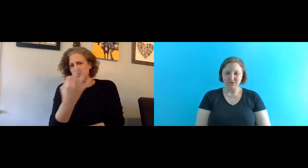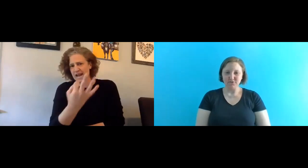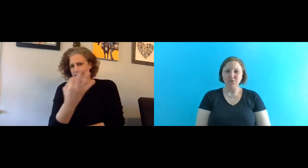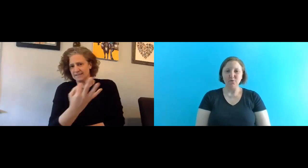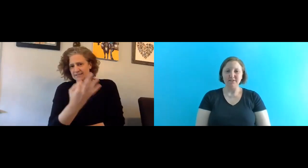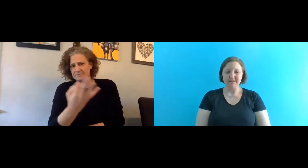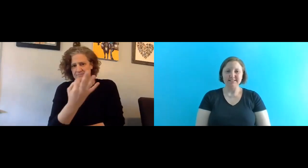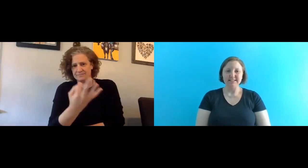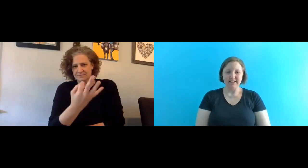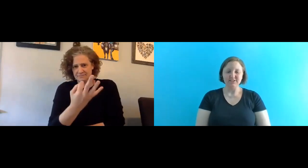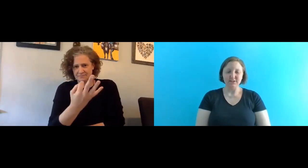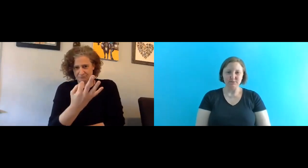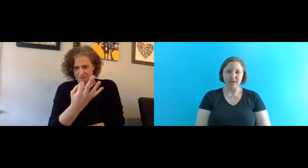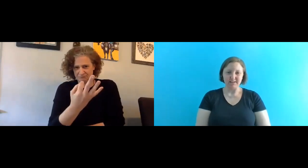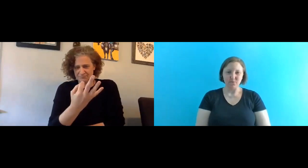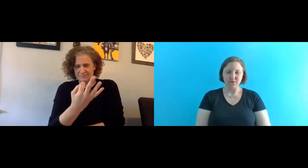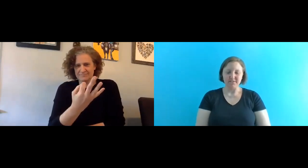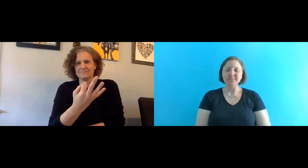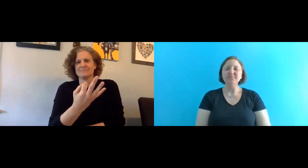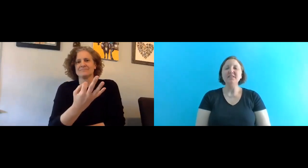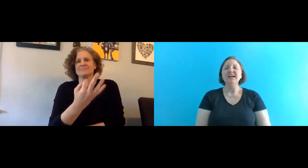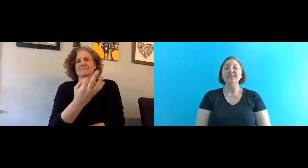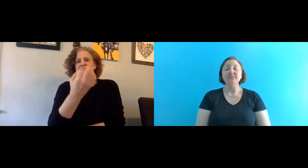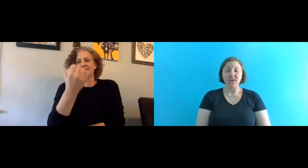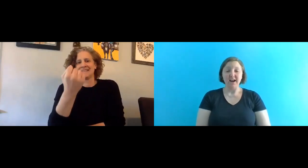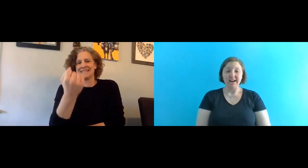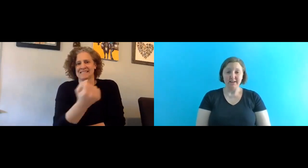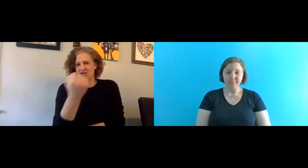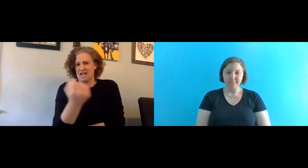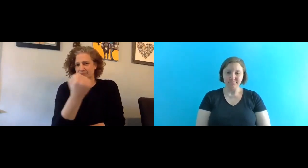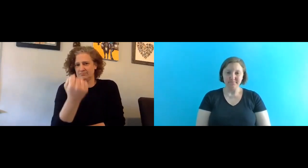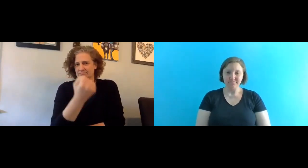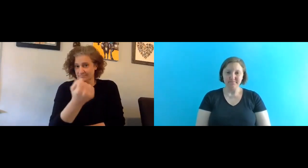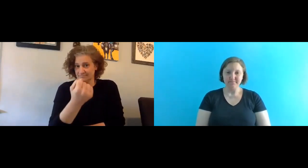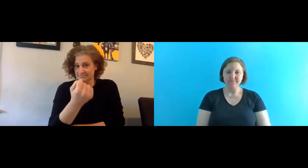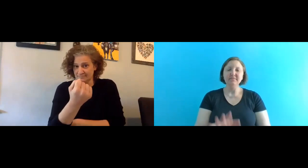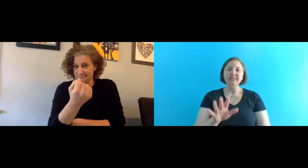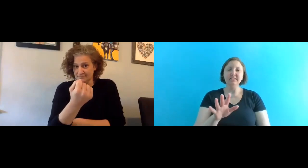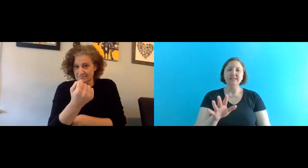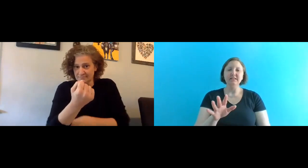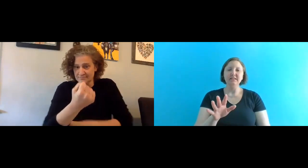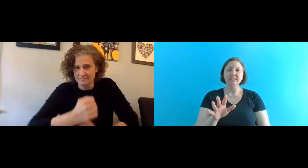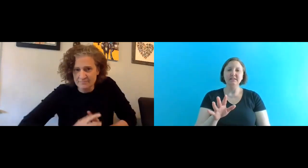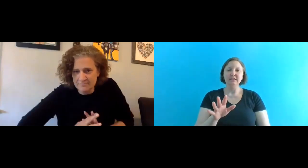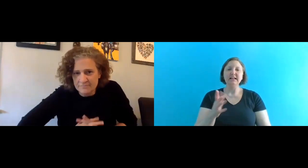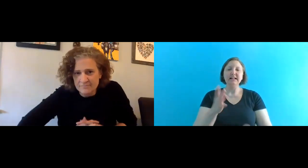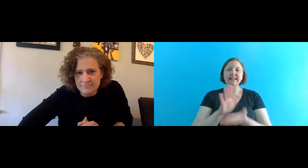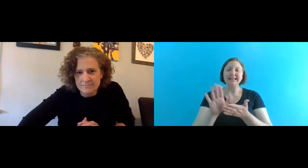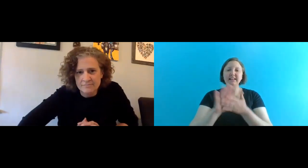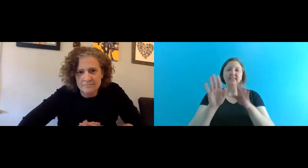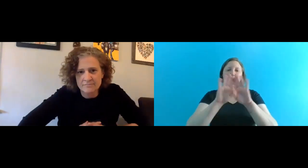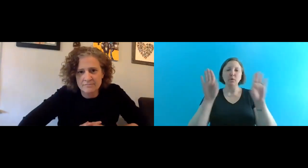or the TH that goes back and forth. Let's clean the house.